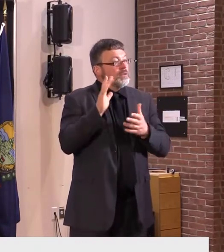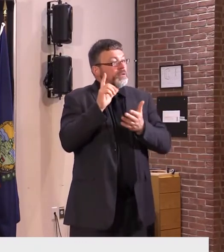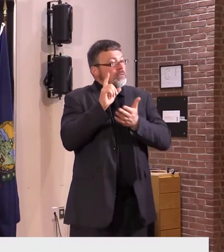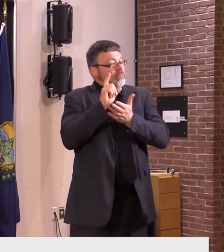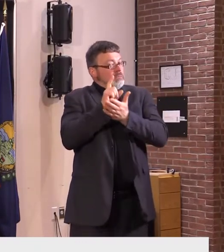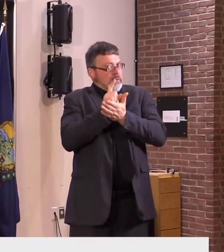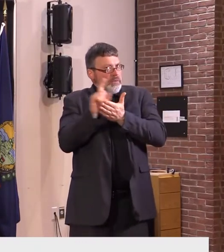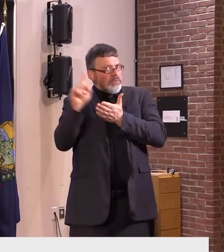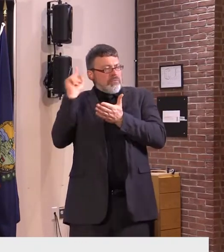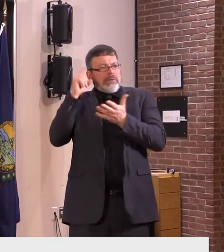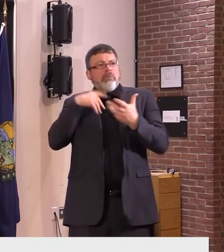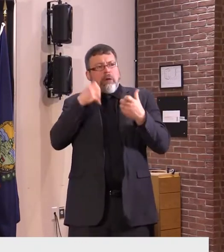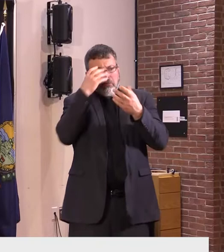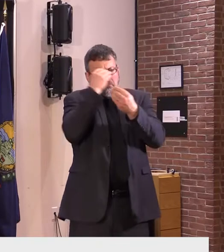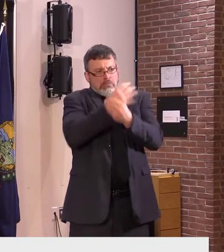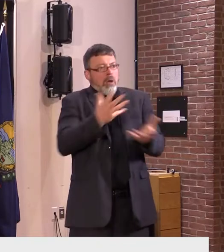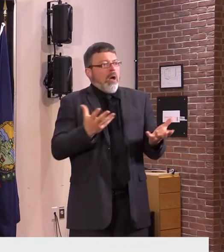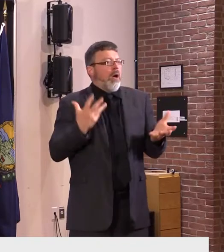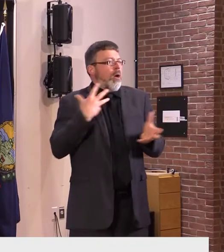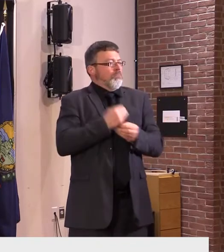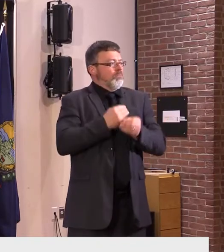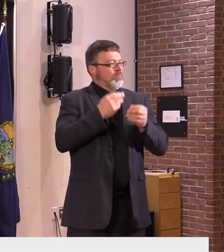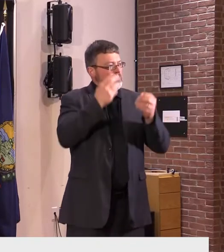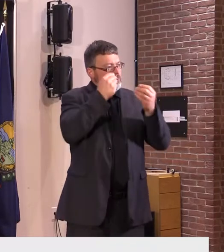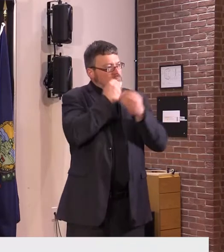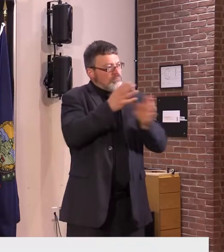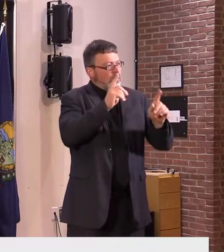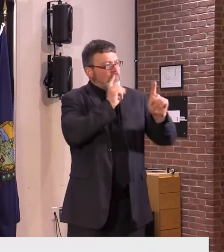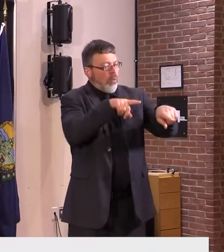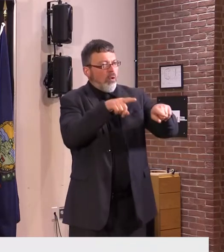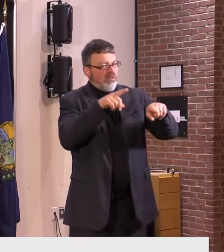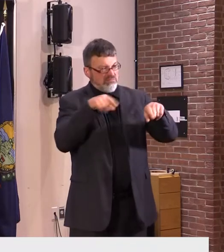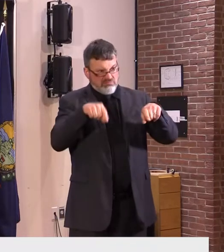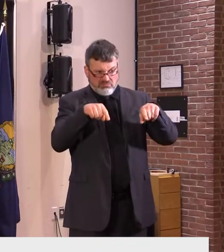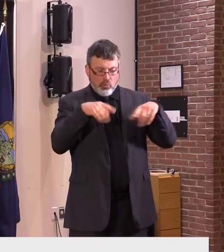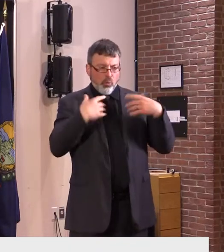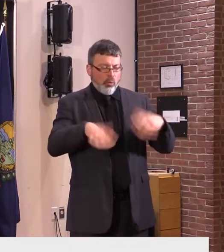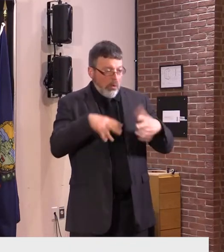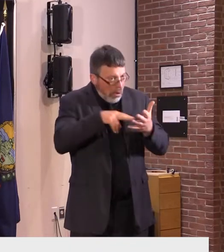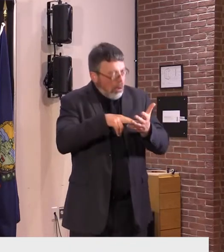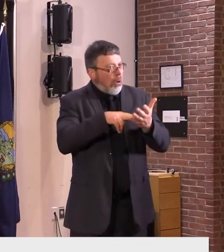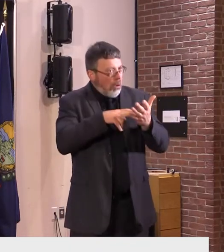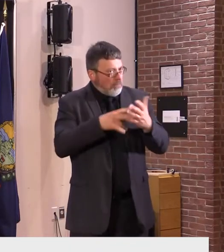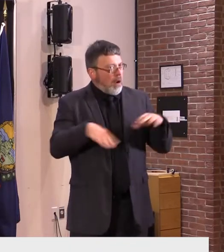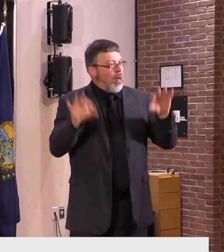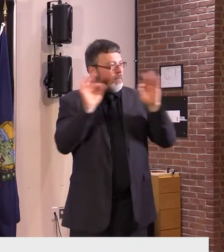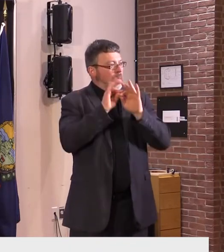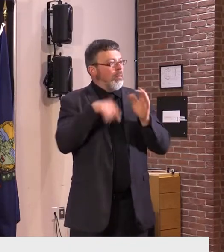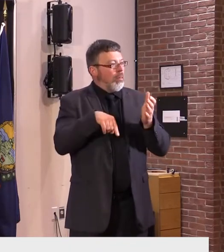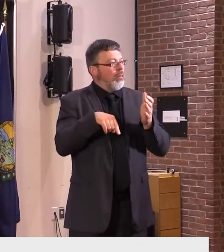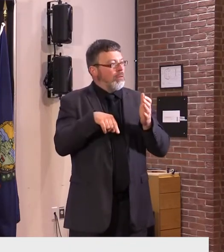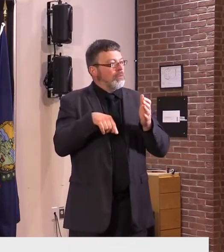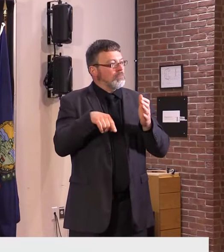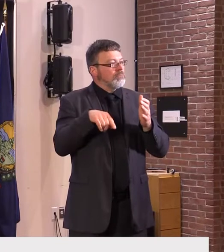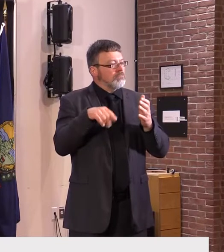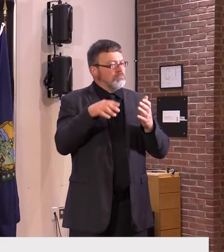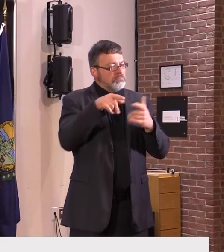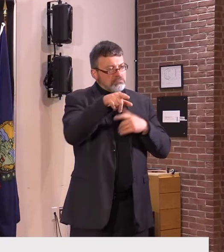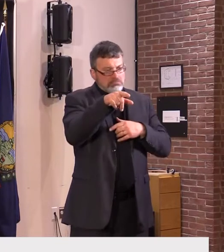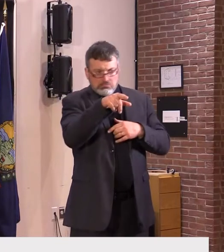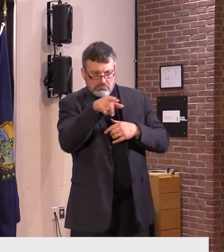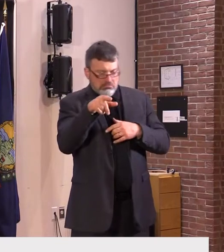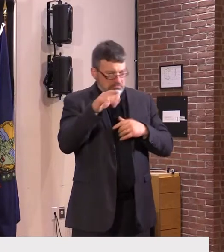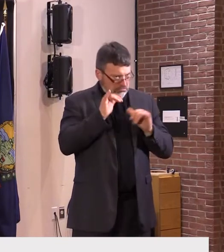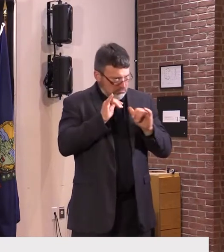most valuable data we're using to monitor COVID-19 in Vermont now and moving forward. It shows trends in who is coming